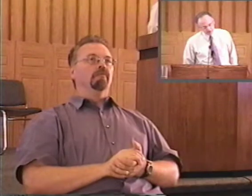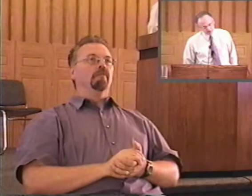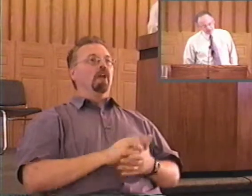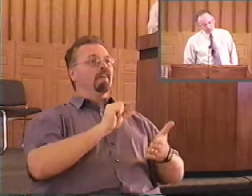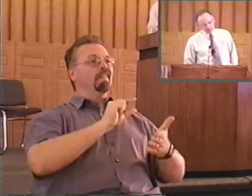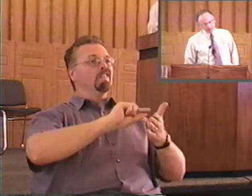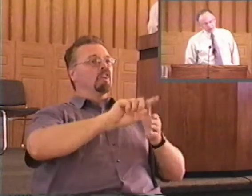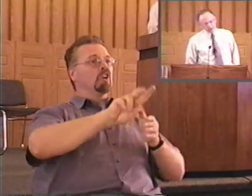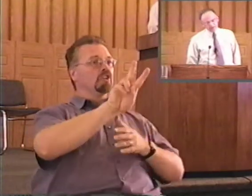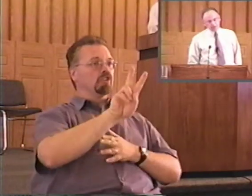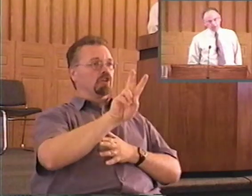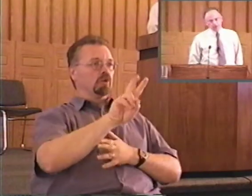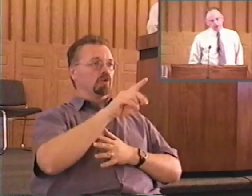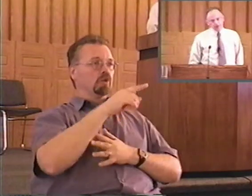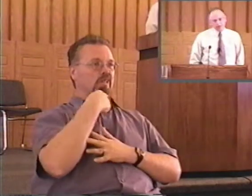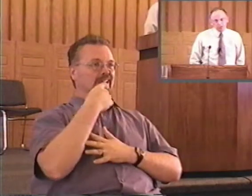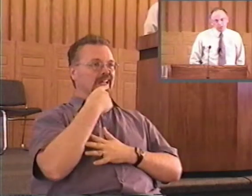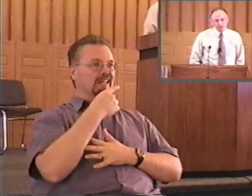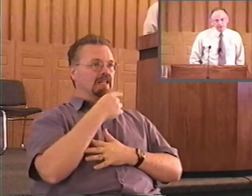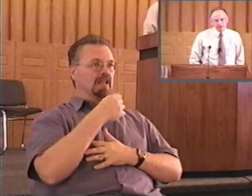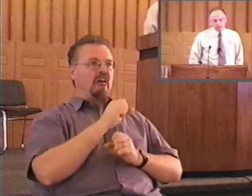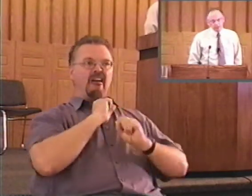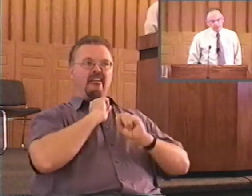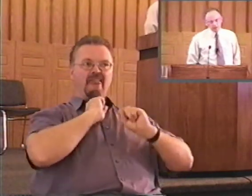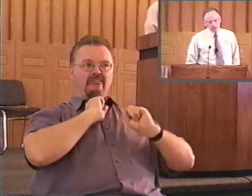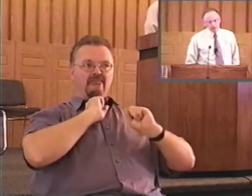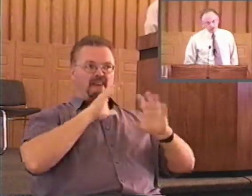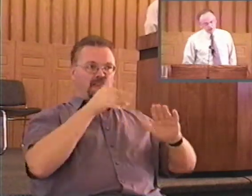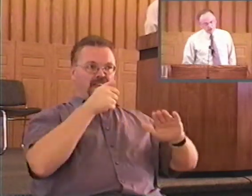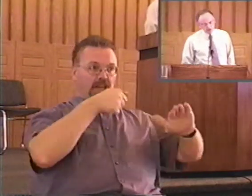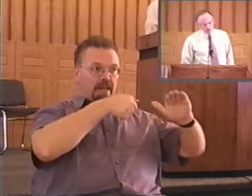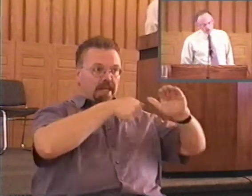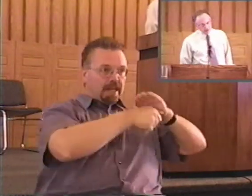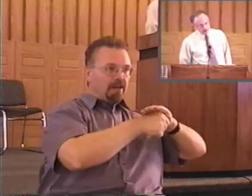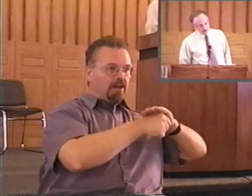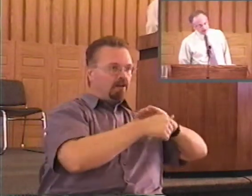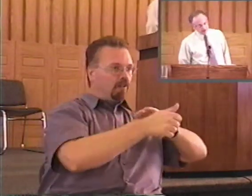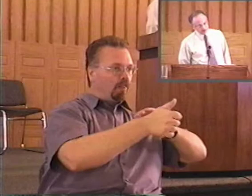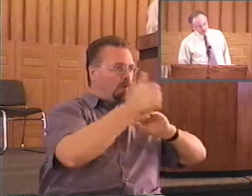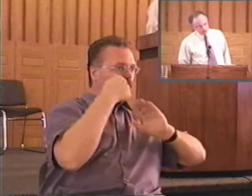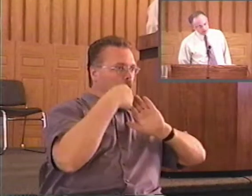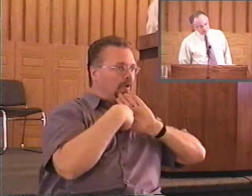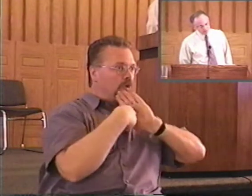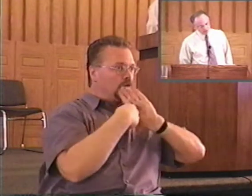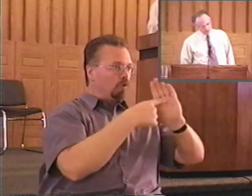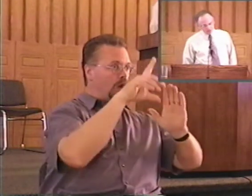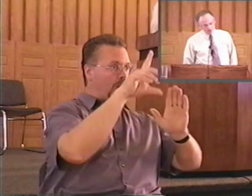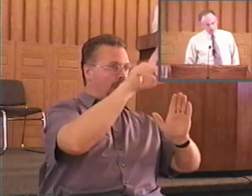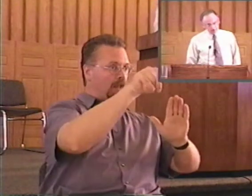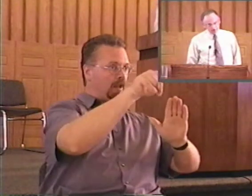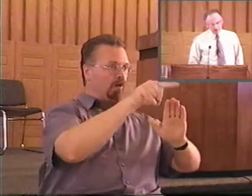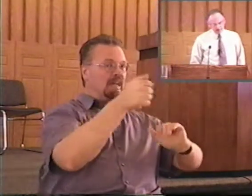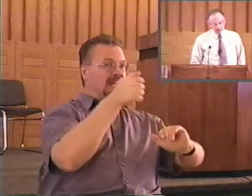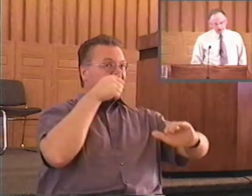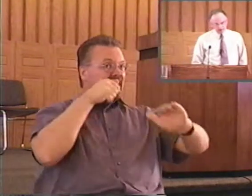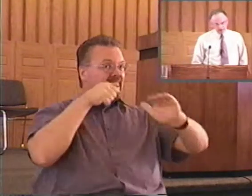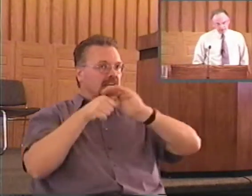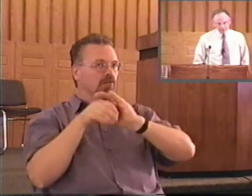2. For there is nothing covered that will not be revealed, nor hidden that will not be